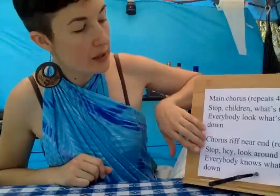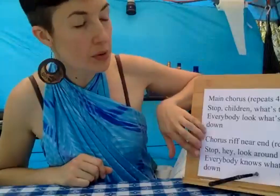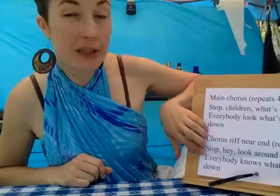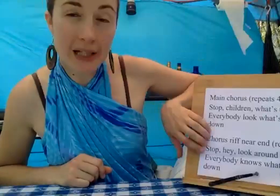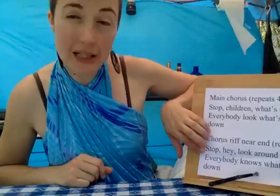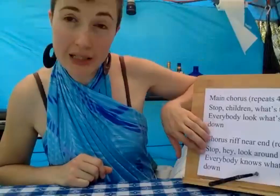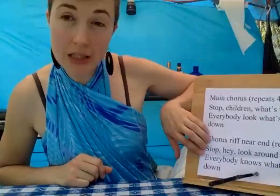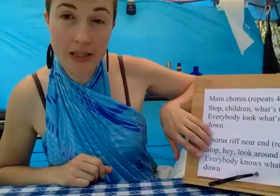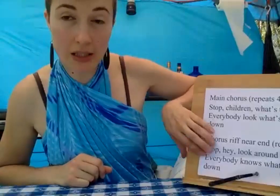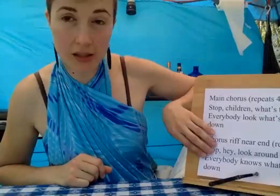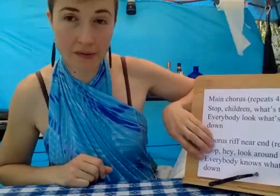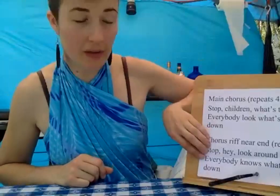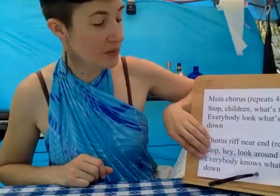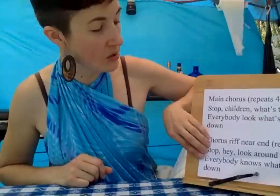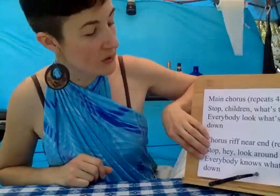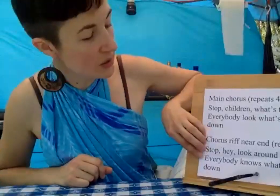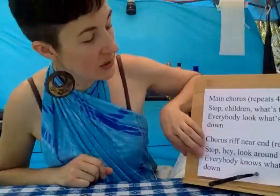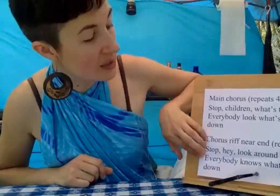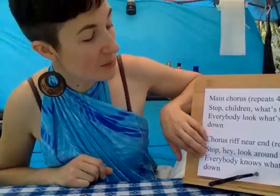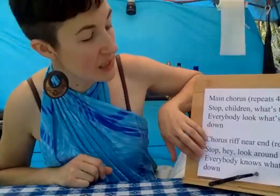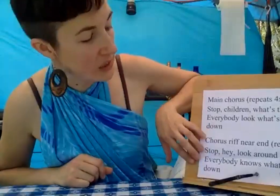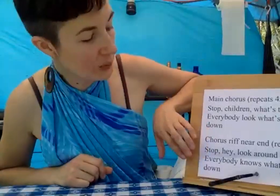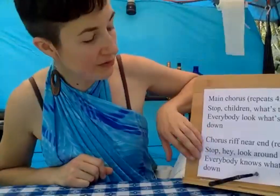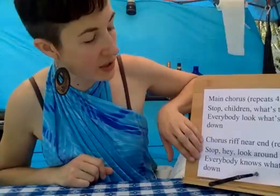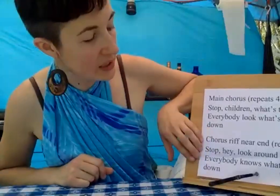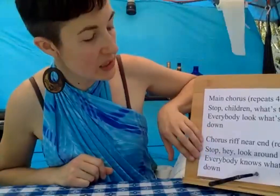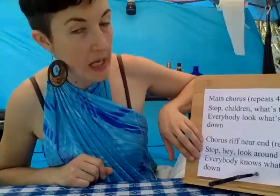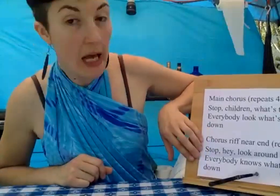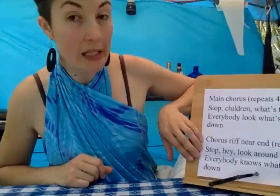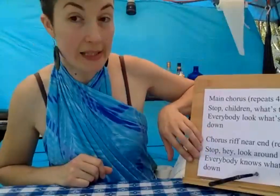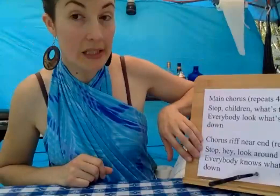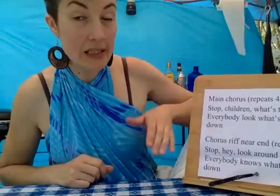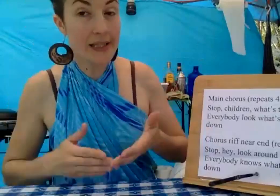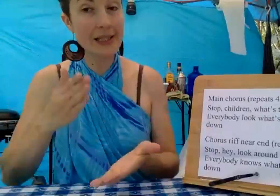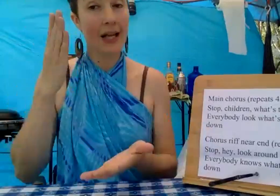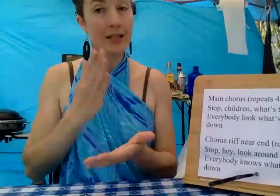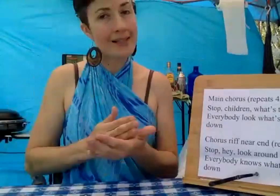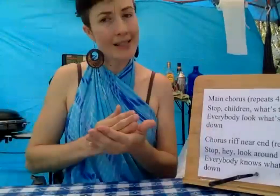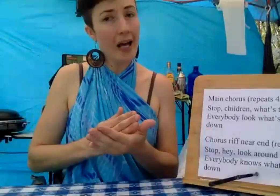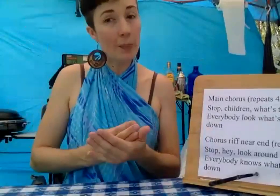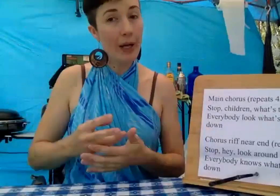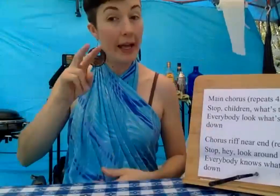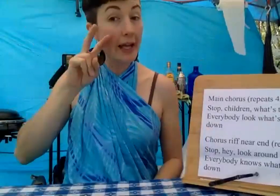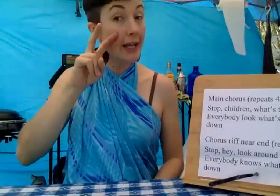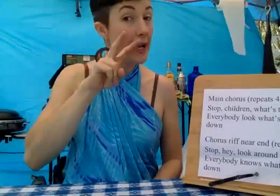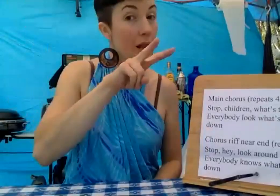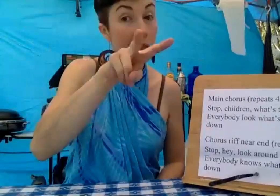toward the end, this is a little different than the original song, he makes a riff on it, and he sings, "Stop, hey,